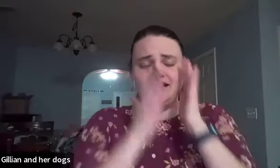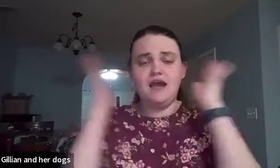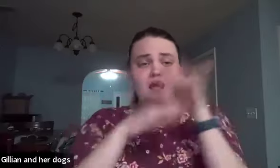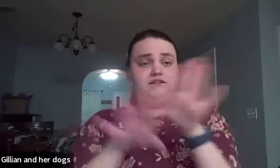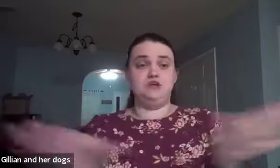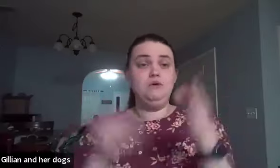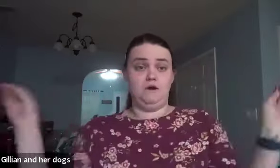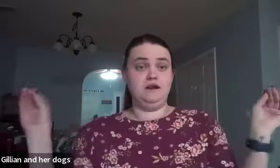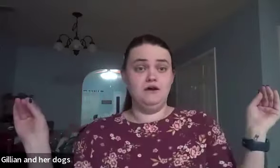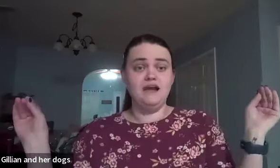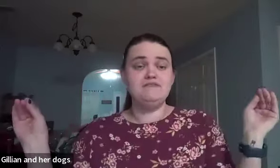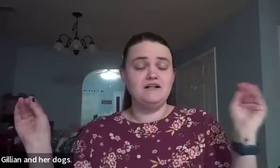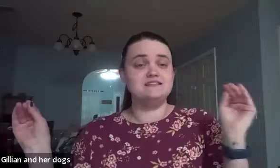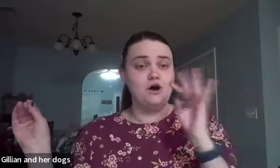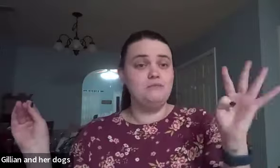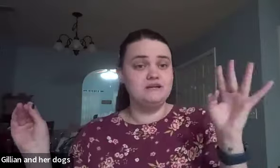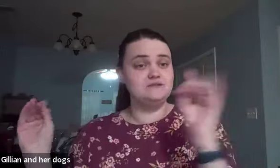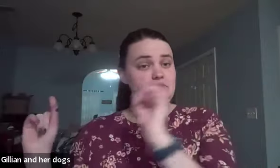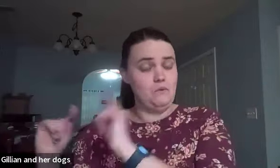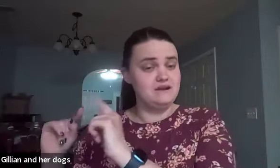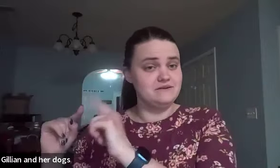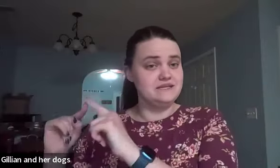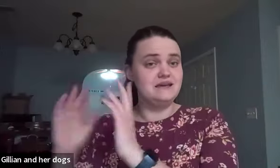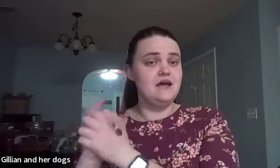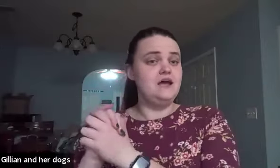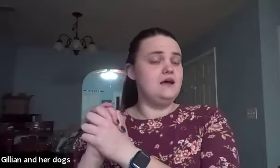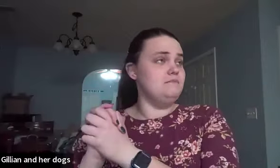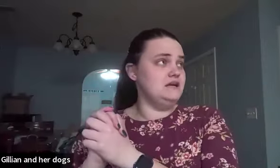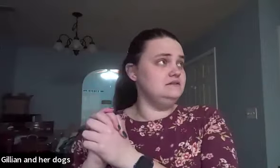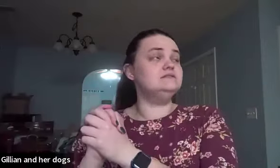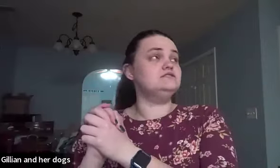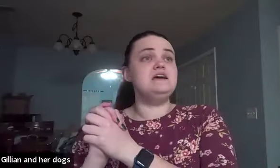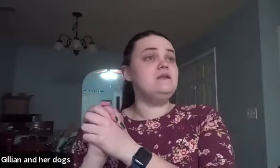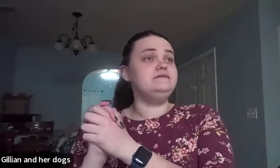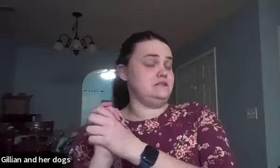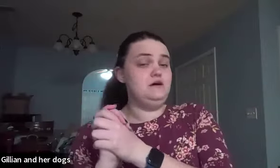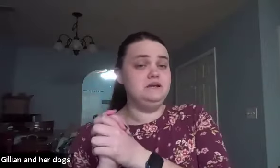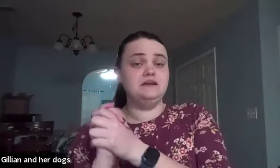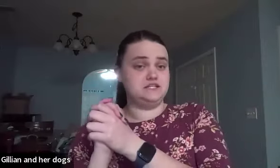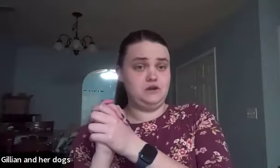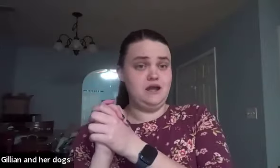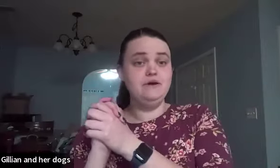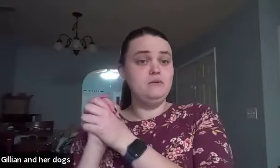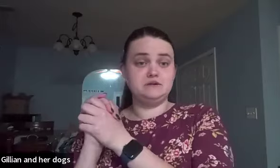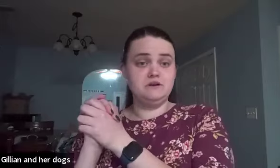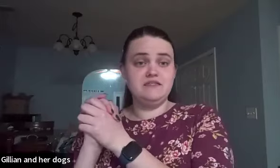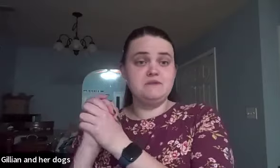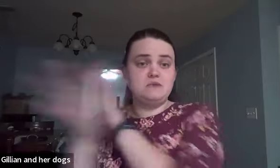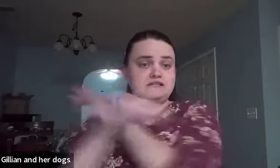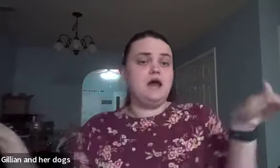like, I don't want to know. I have a class of all boys, one of them is, and man, do they love to tell me and describe what's going on in that bathroom. I was like, I